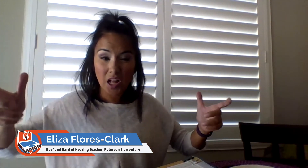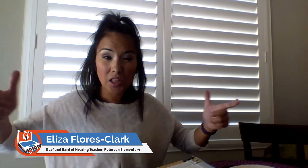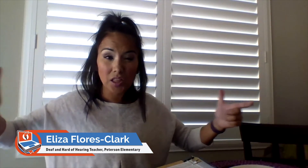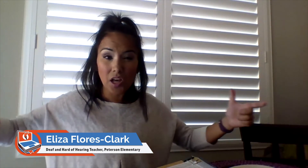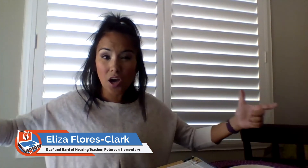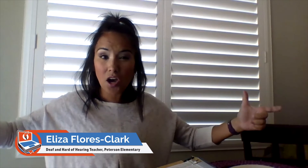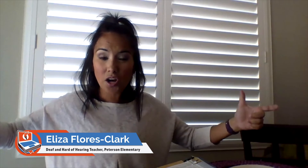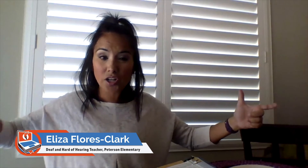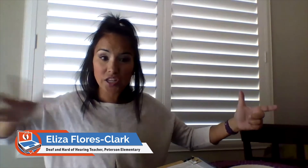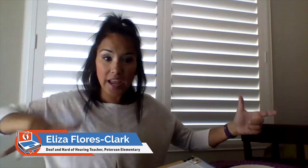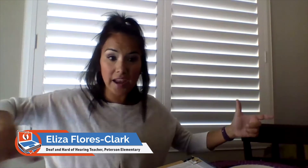large,